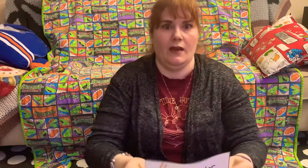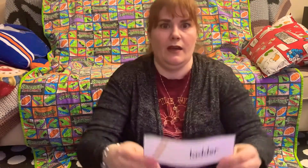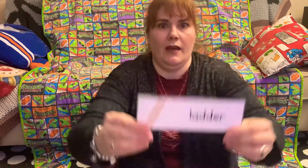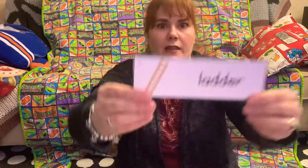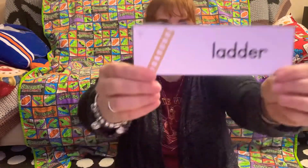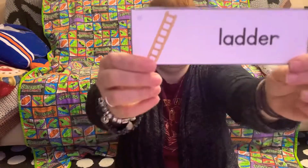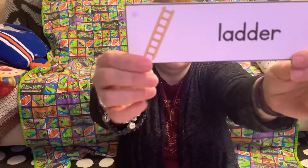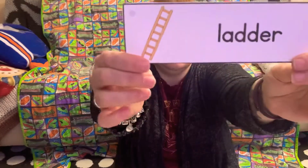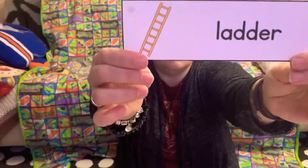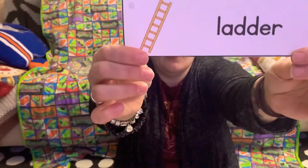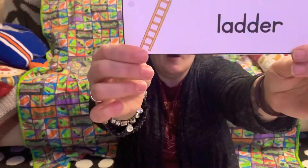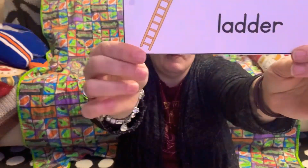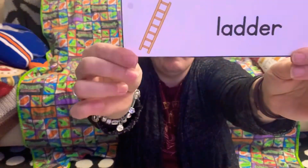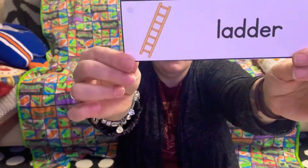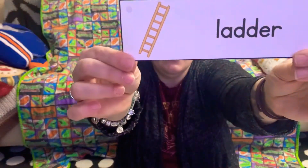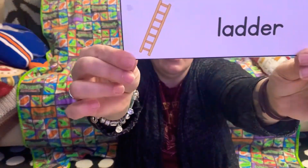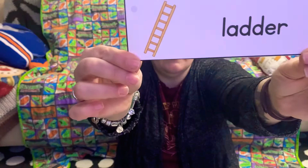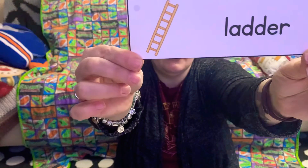And they need this to go up big buildings.